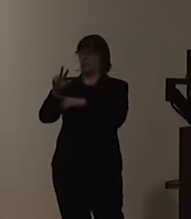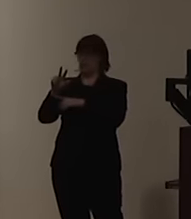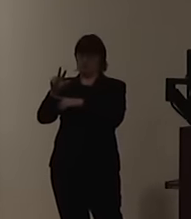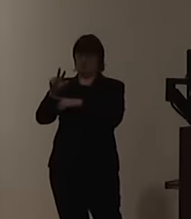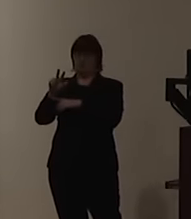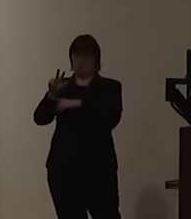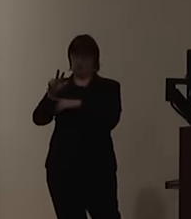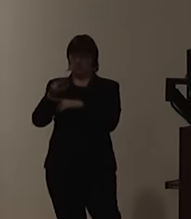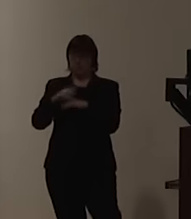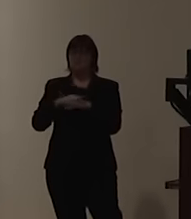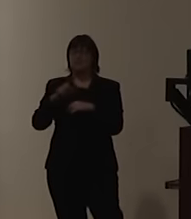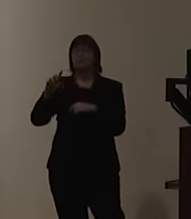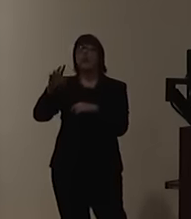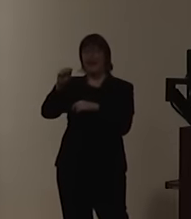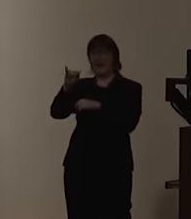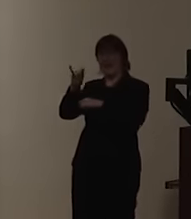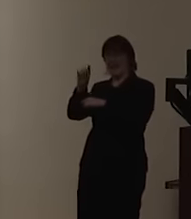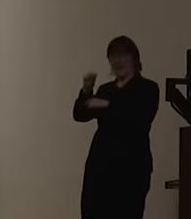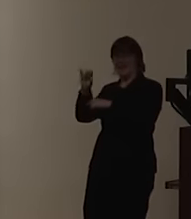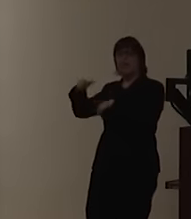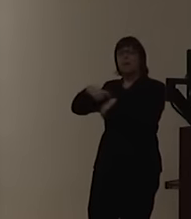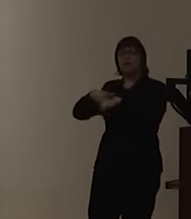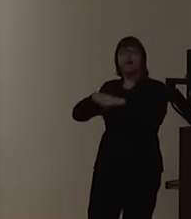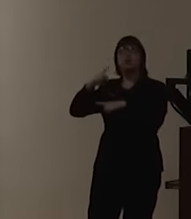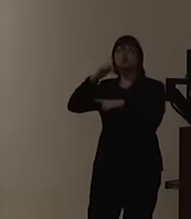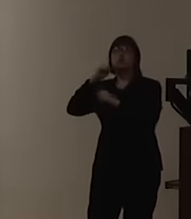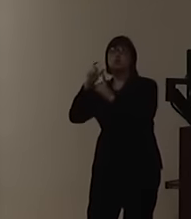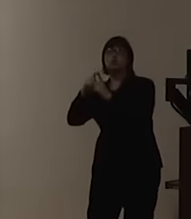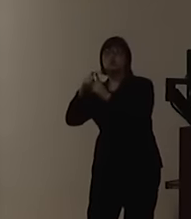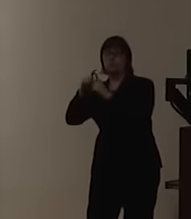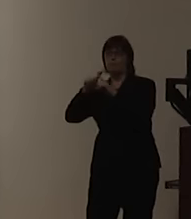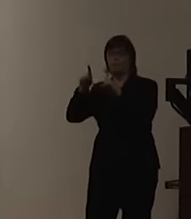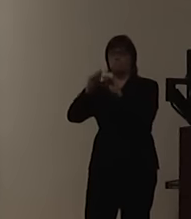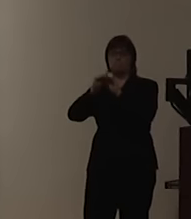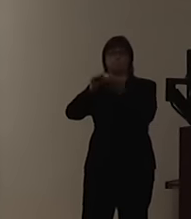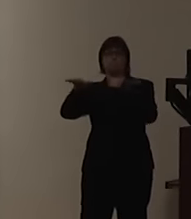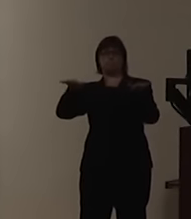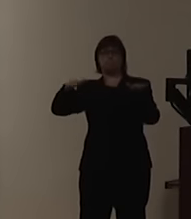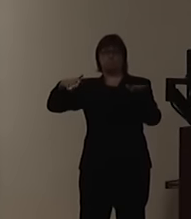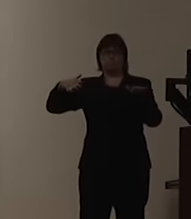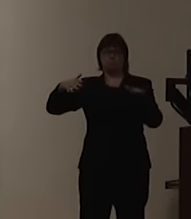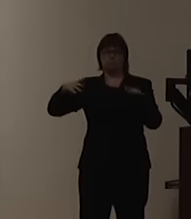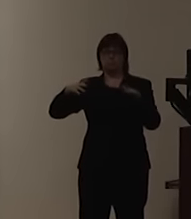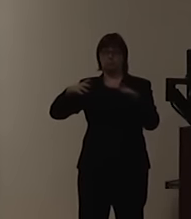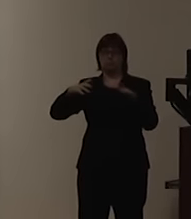1983. And there, I had heard of AIDS, but really it hadn't come out to, it was